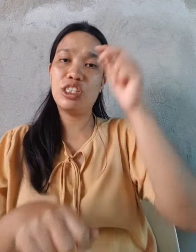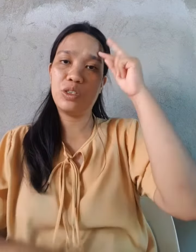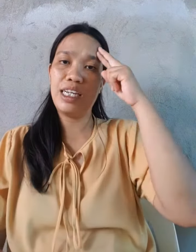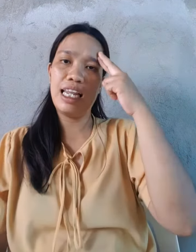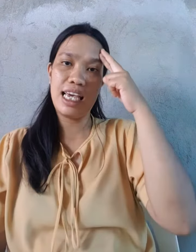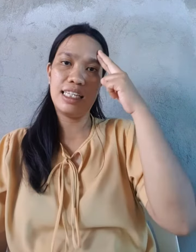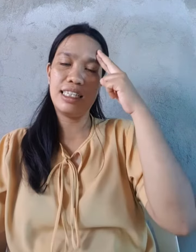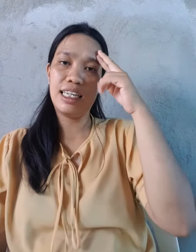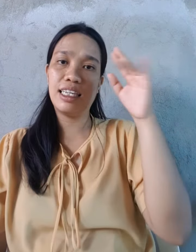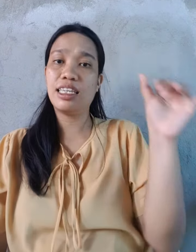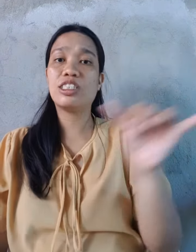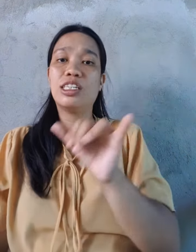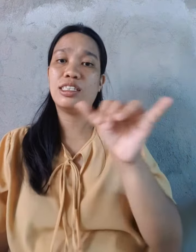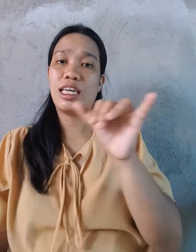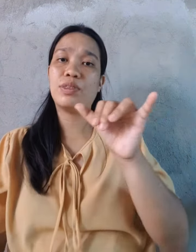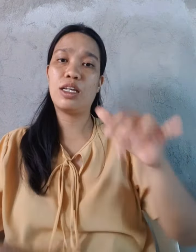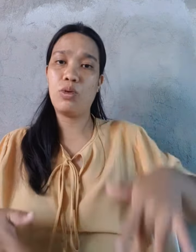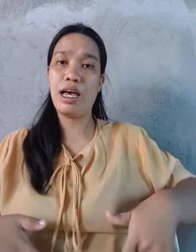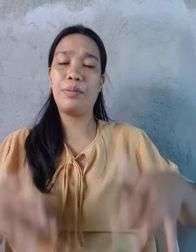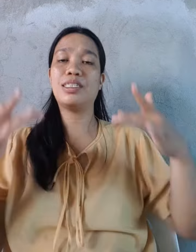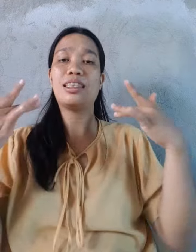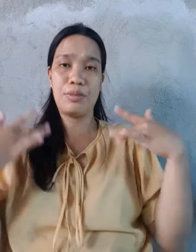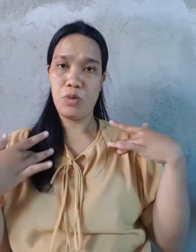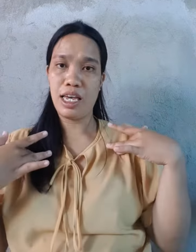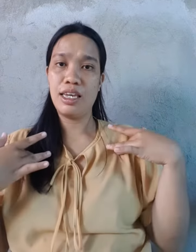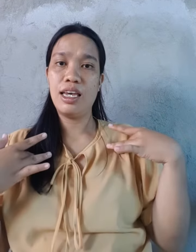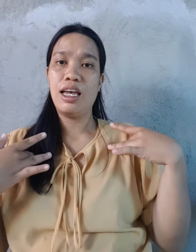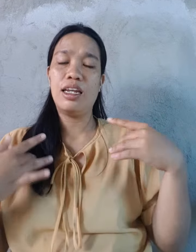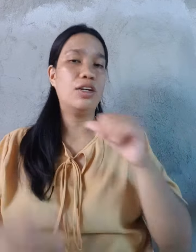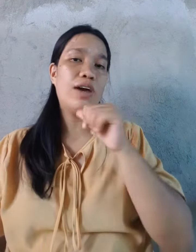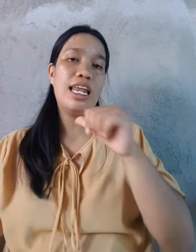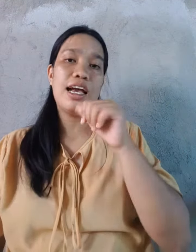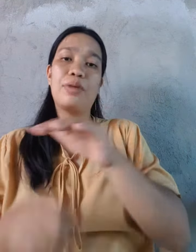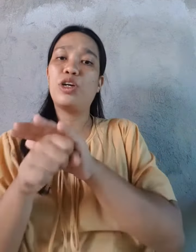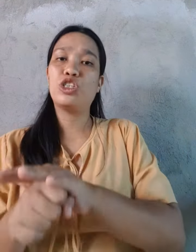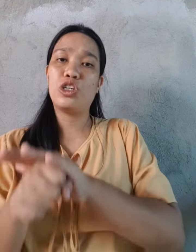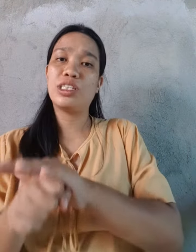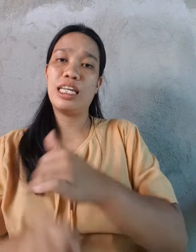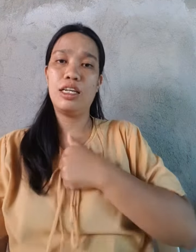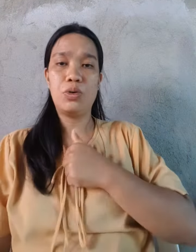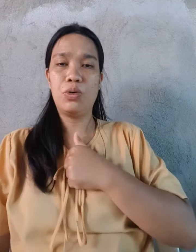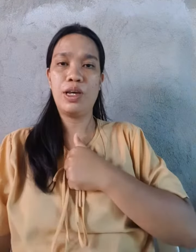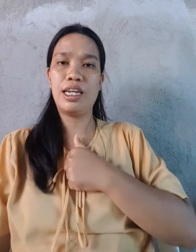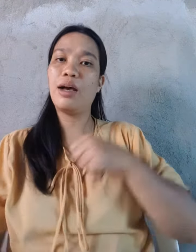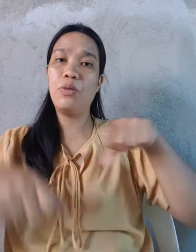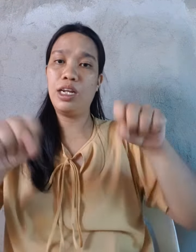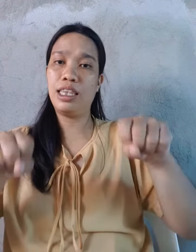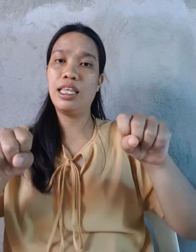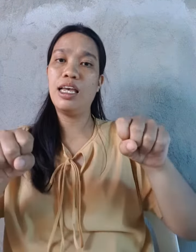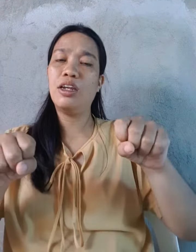just realized that it is just the same sa ating buhay. Hindi ko kailangan i-pressure yung sarili ko na habulin